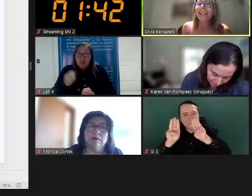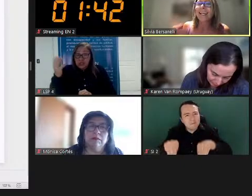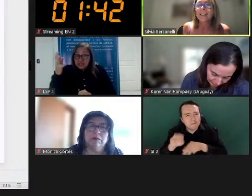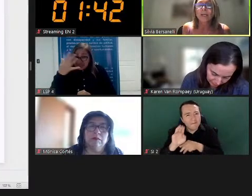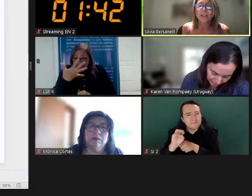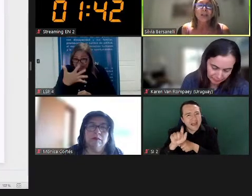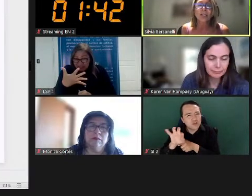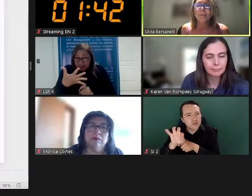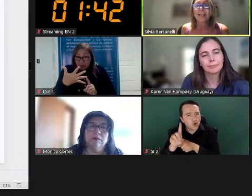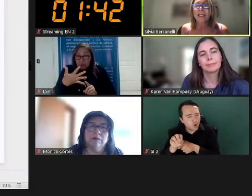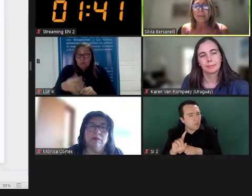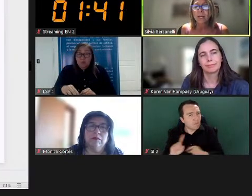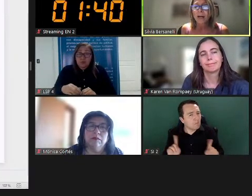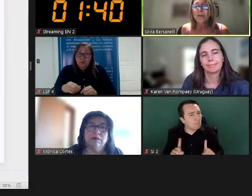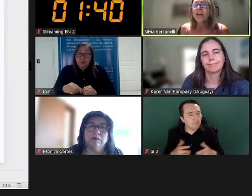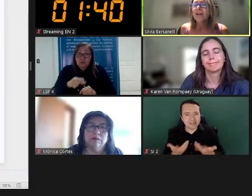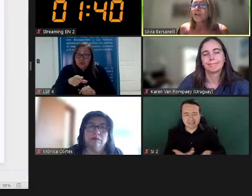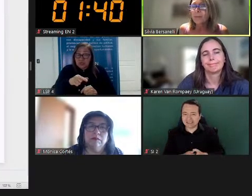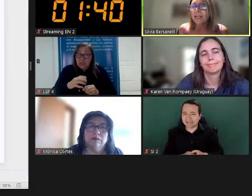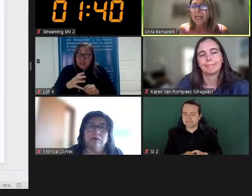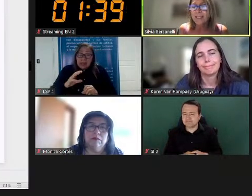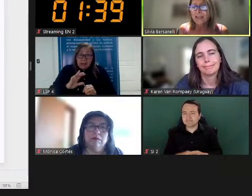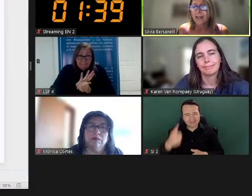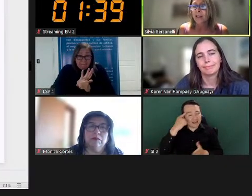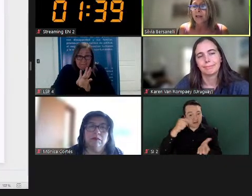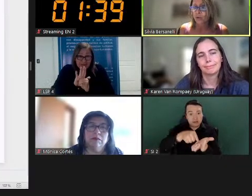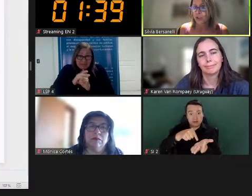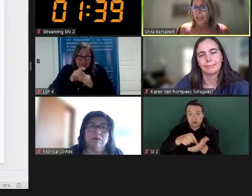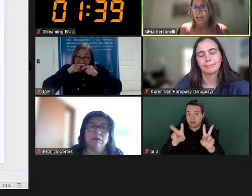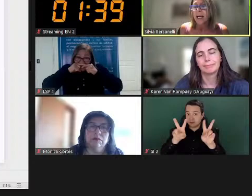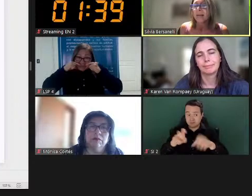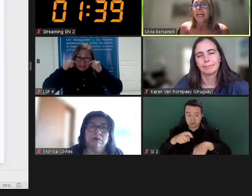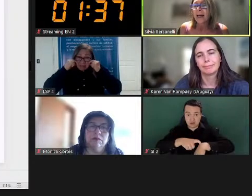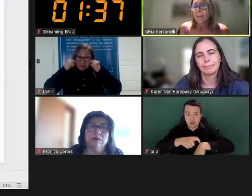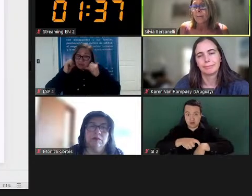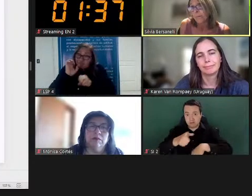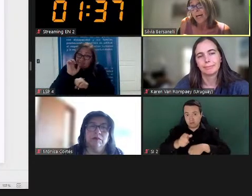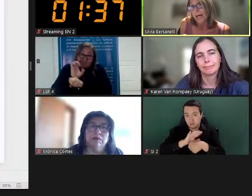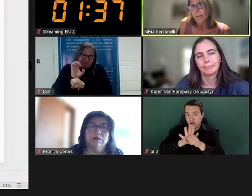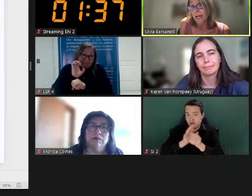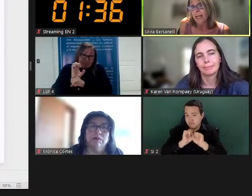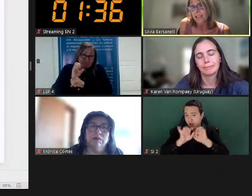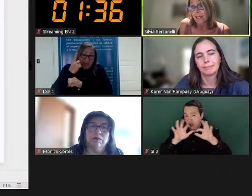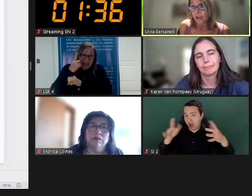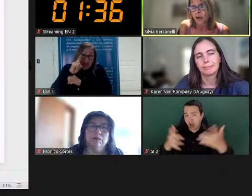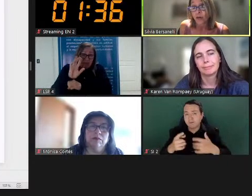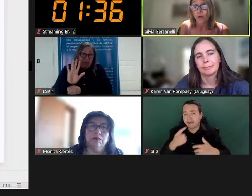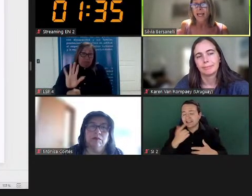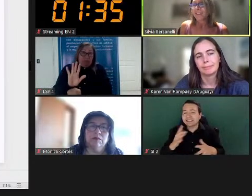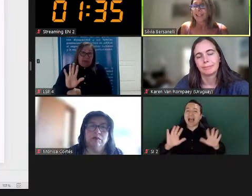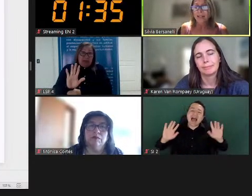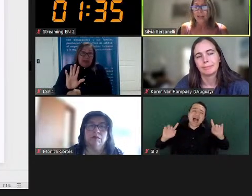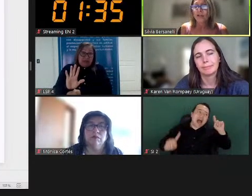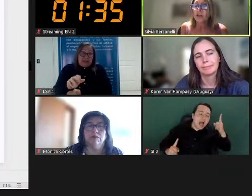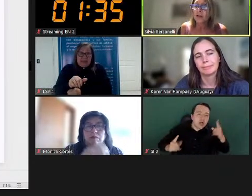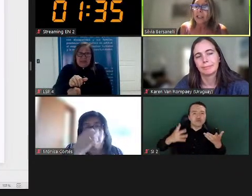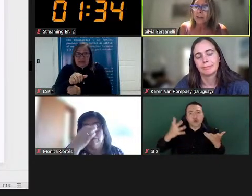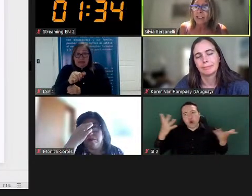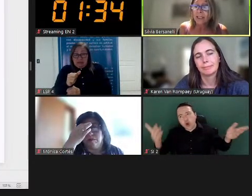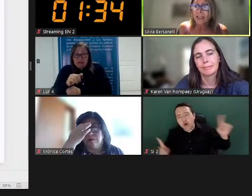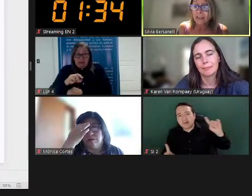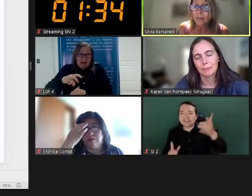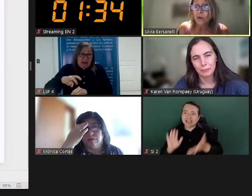so another important evidence is that the pandemic should not be an excuse for